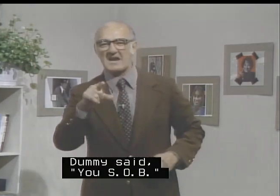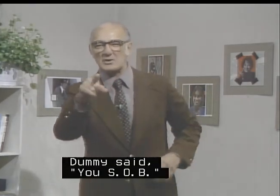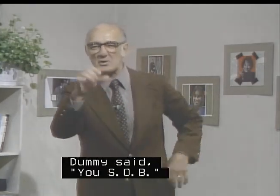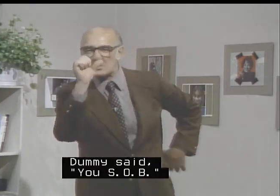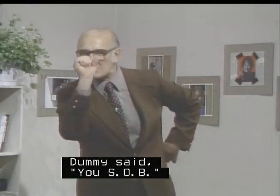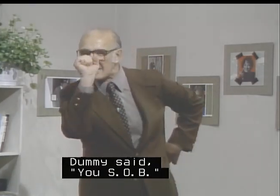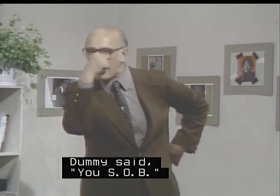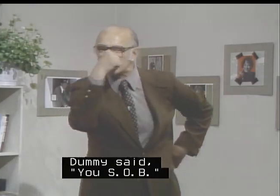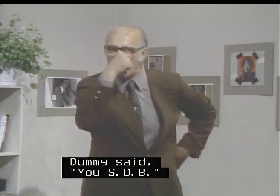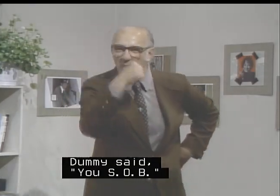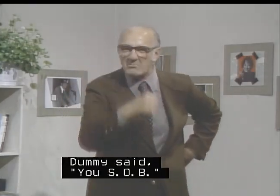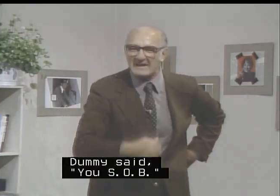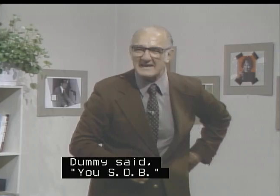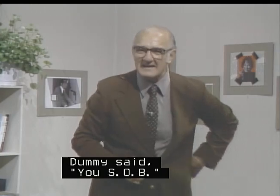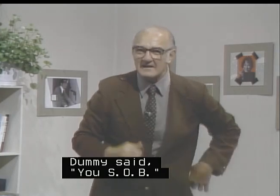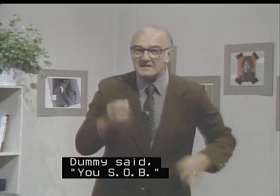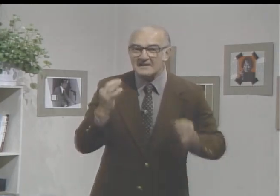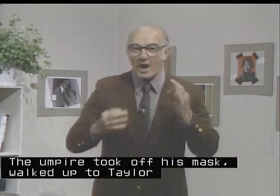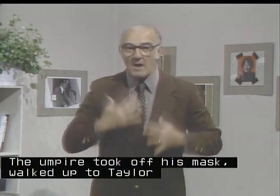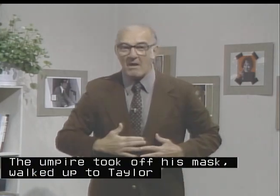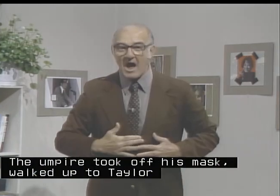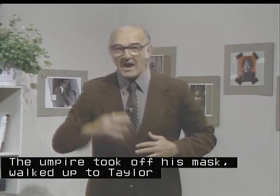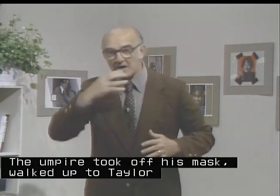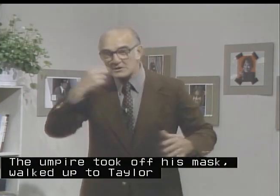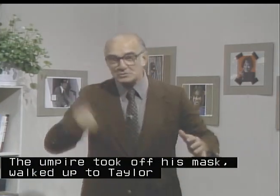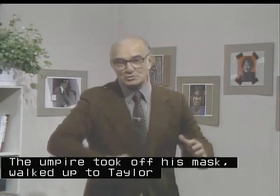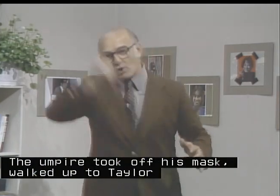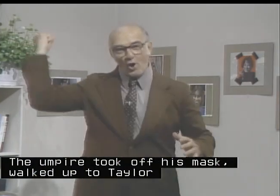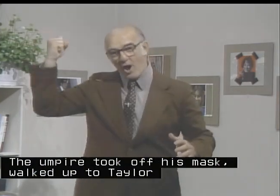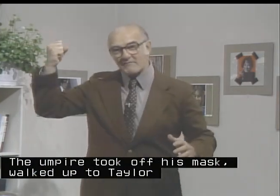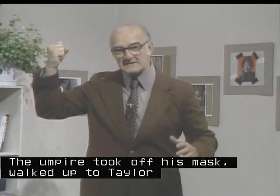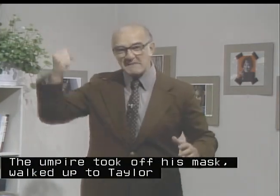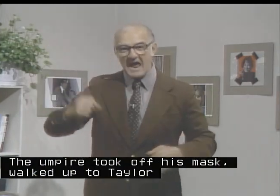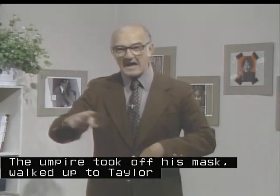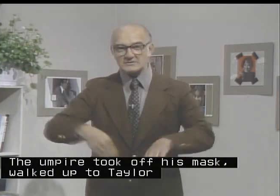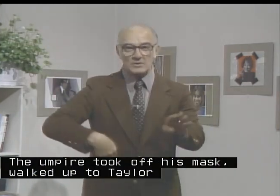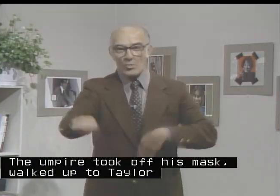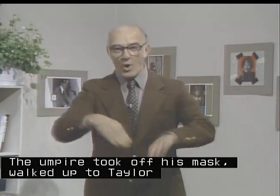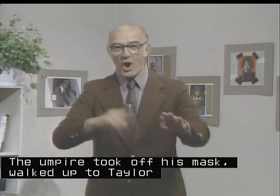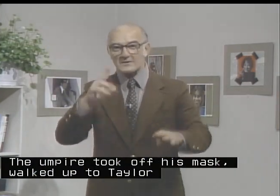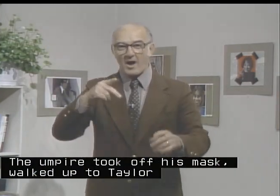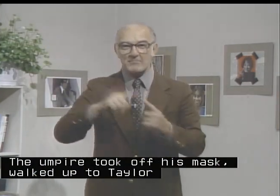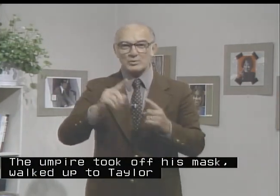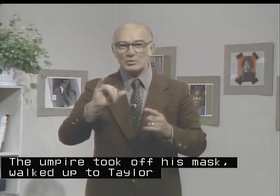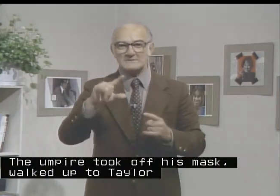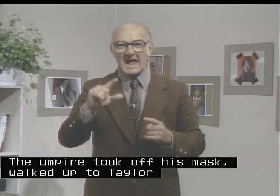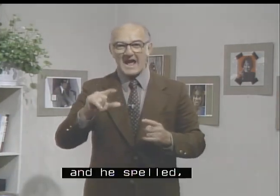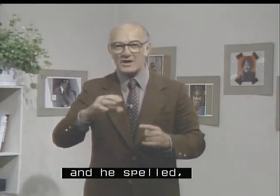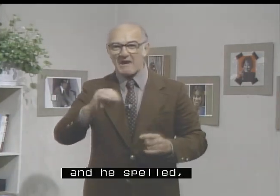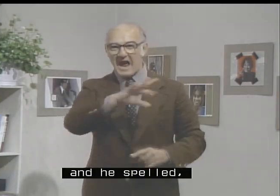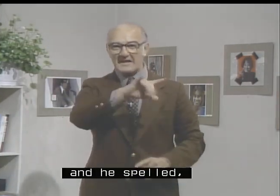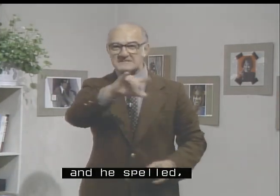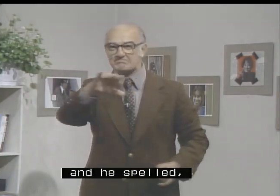you SOB, the umpire. Took off his mask, walked up to Taylor, and he